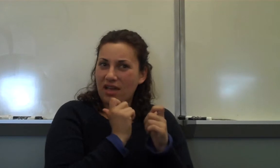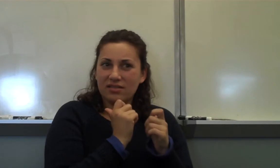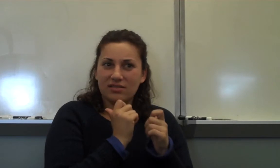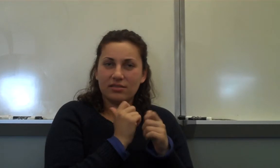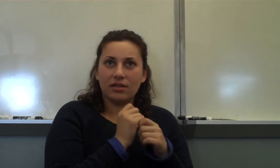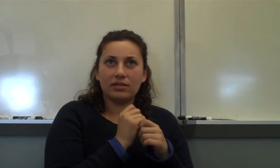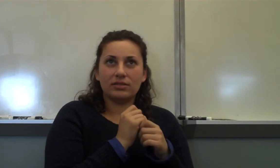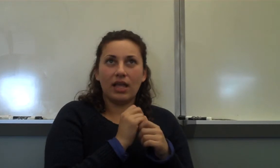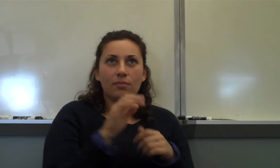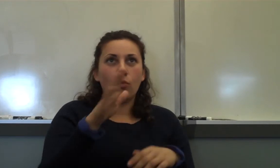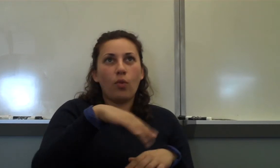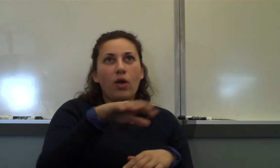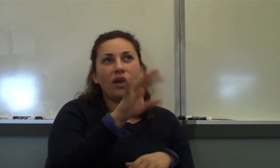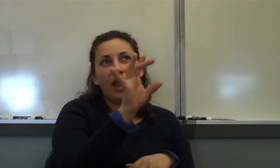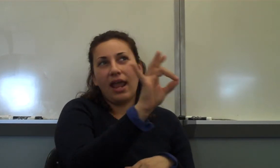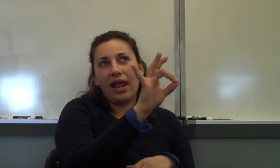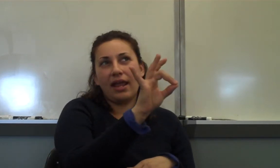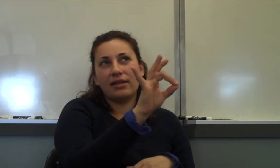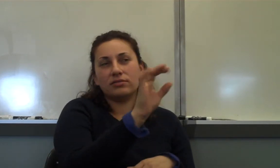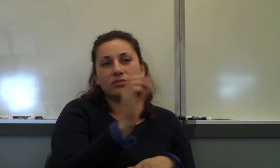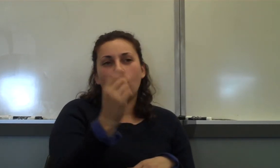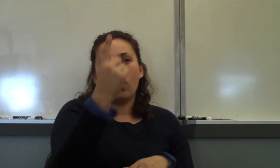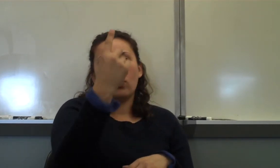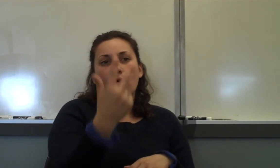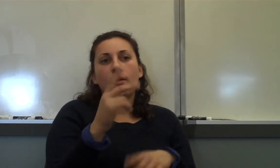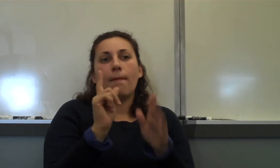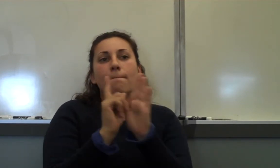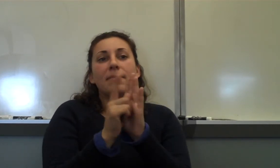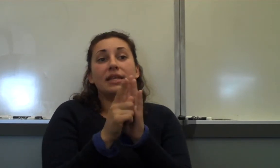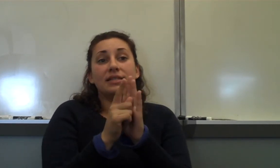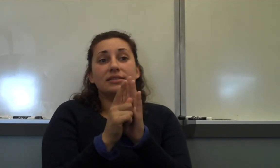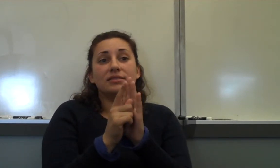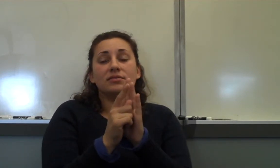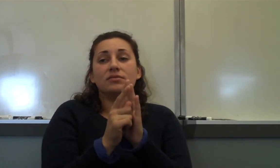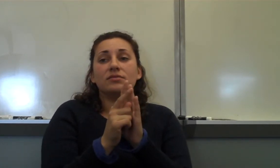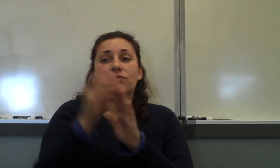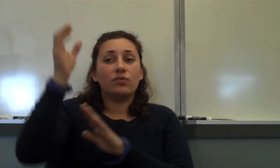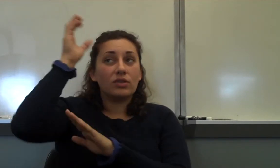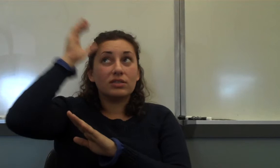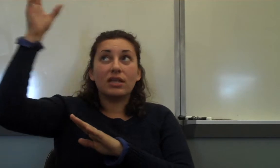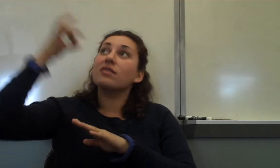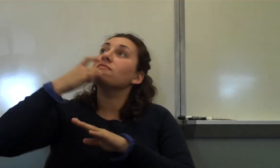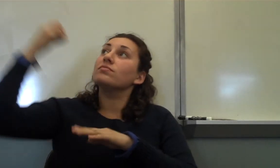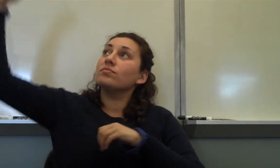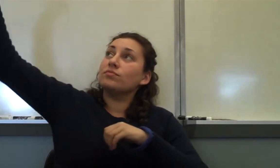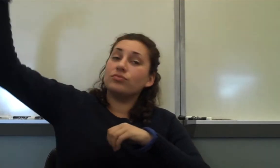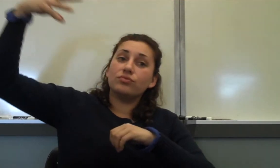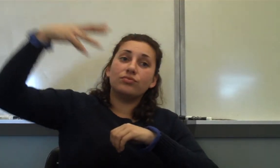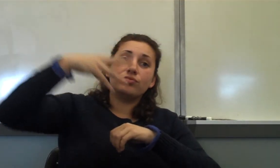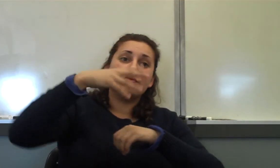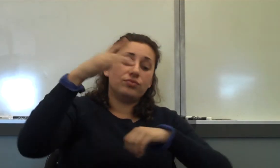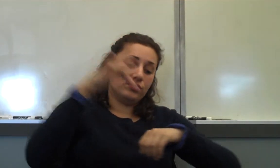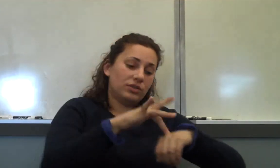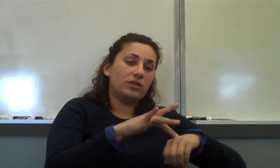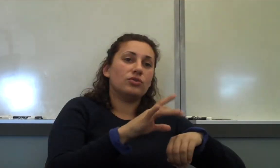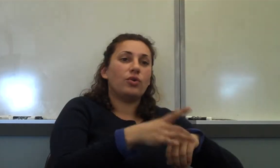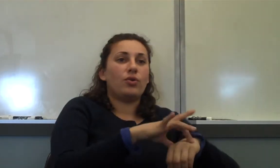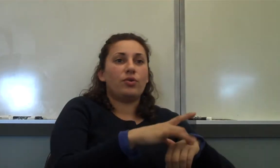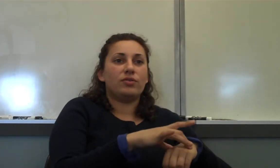1/3 minutes for the sun's light to get here. So when you go out there and look at the sun, not for too long, you're looking at the sun